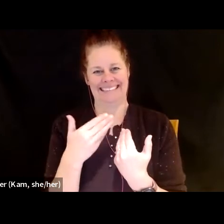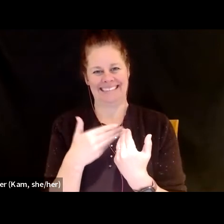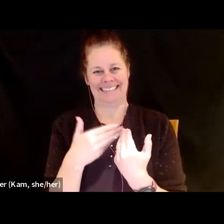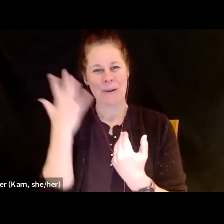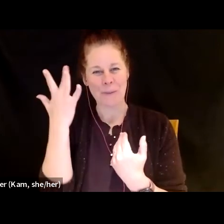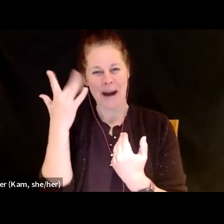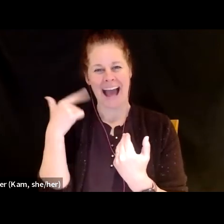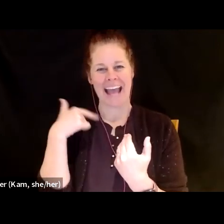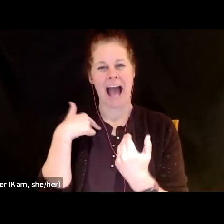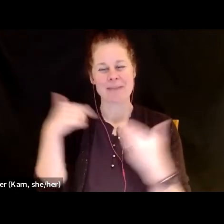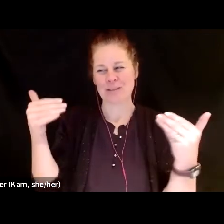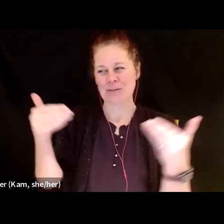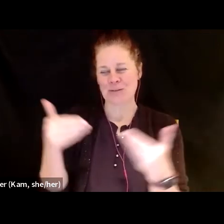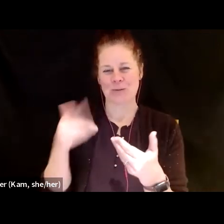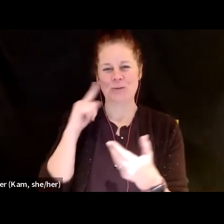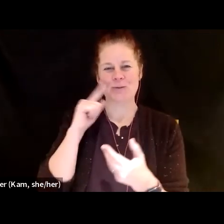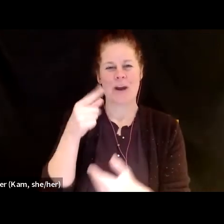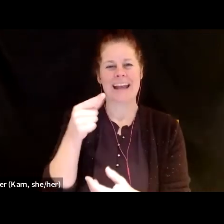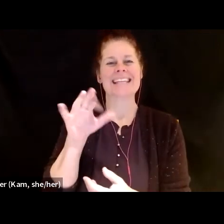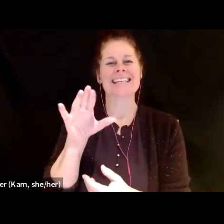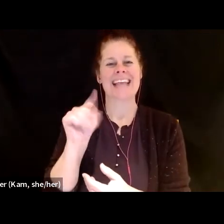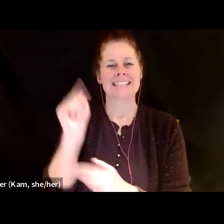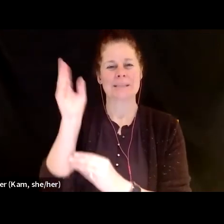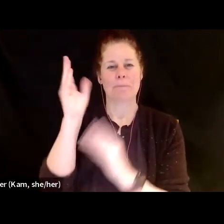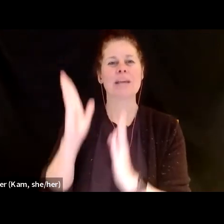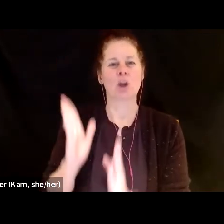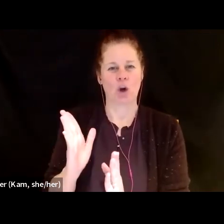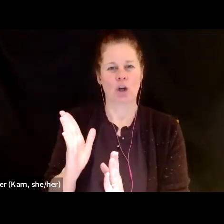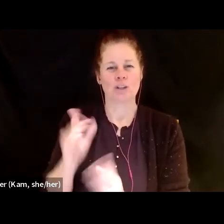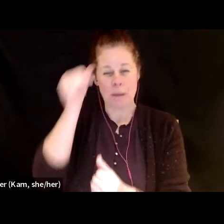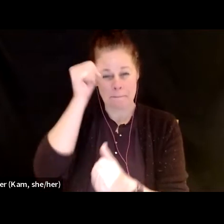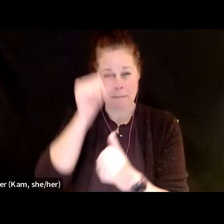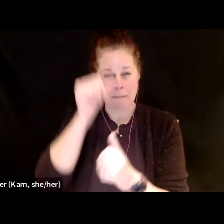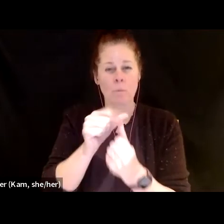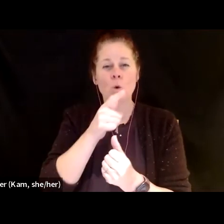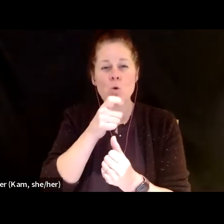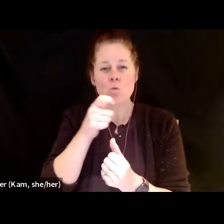that we've had through the Black Solidarity Think Tank and